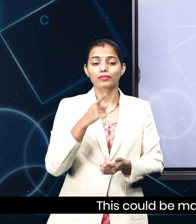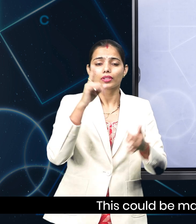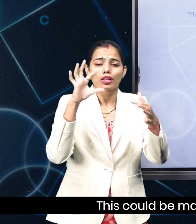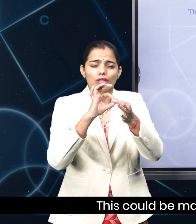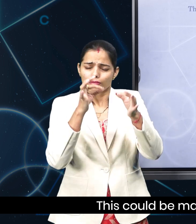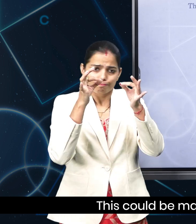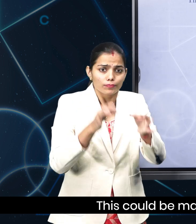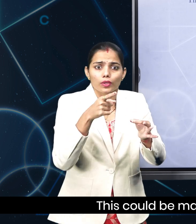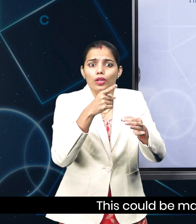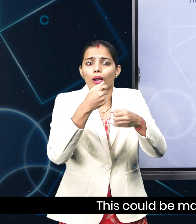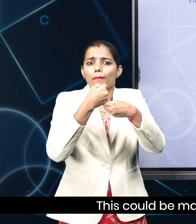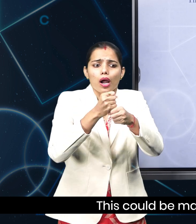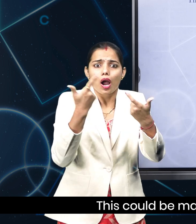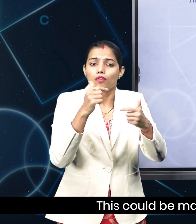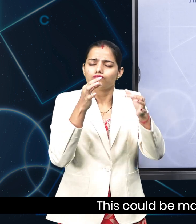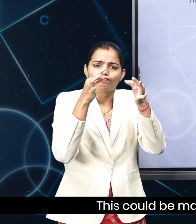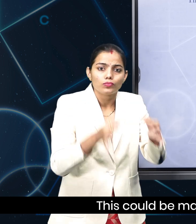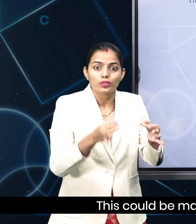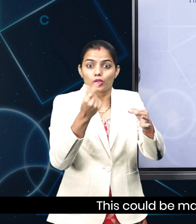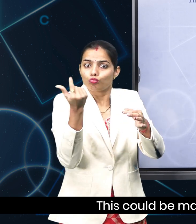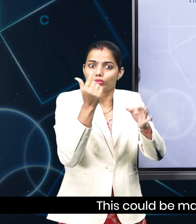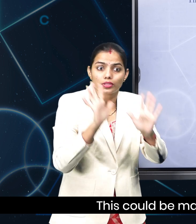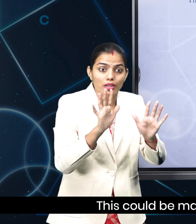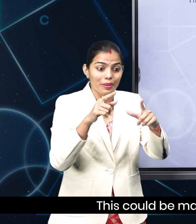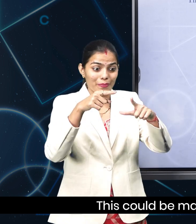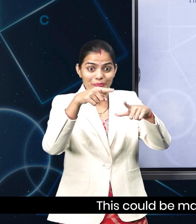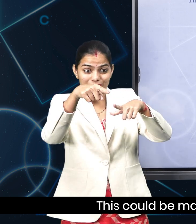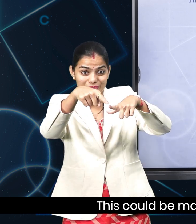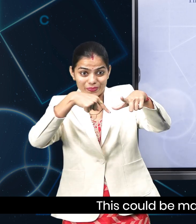This could be made accurate by using a divider.